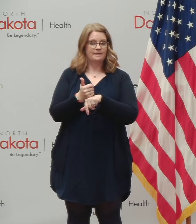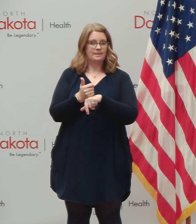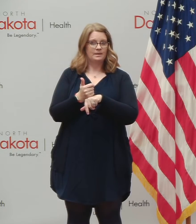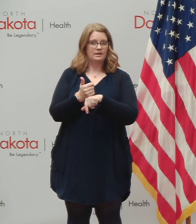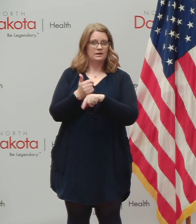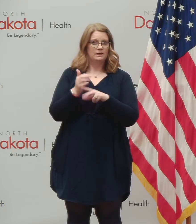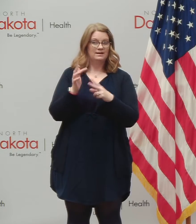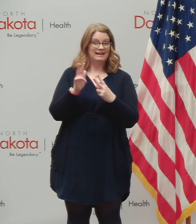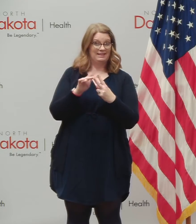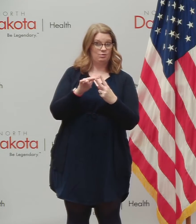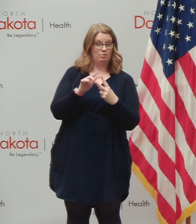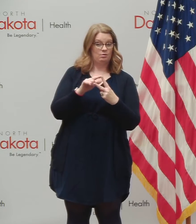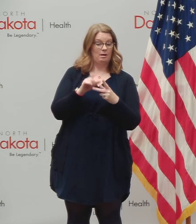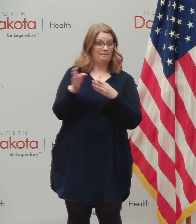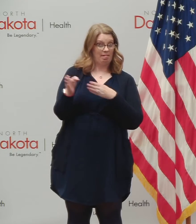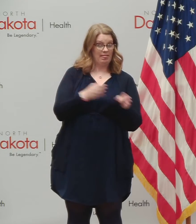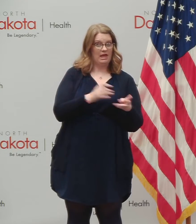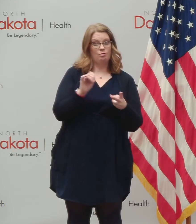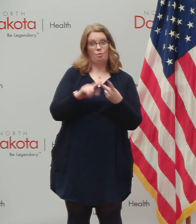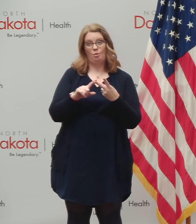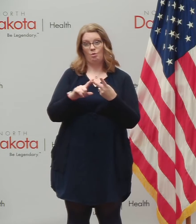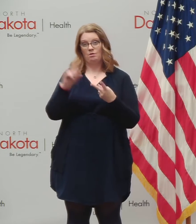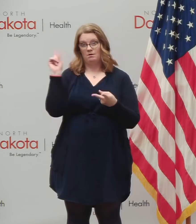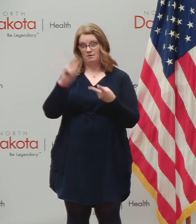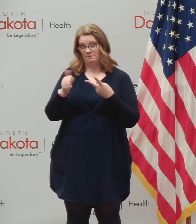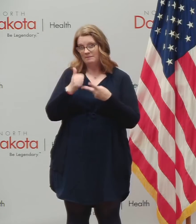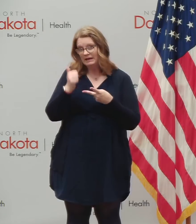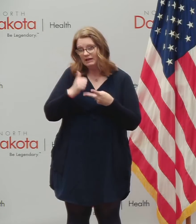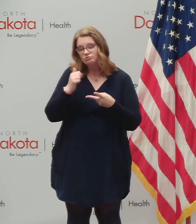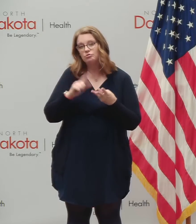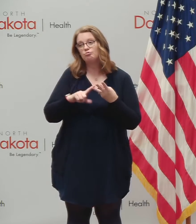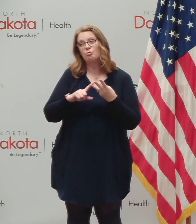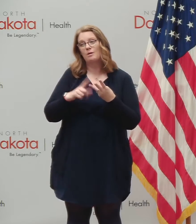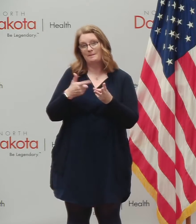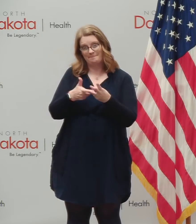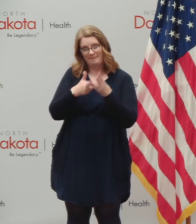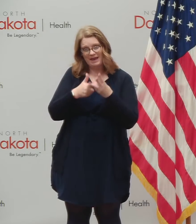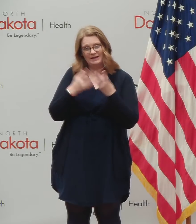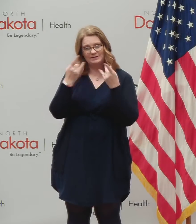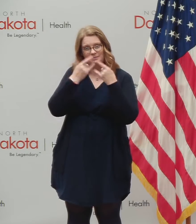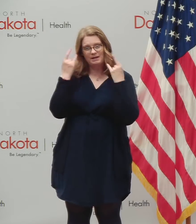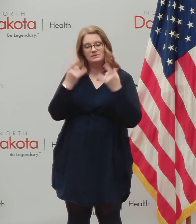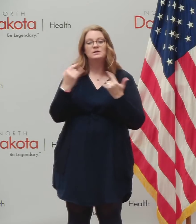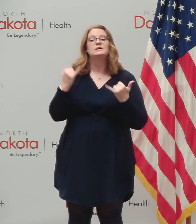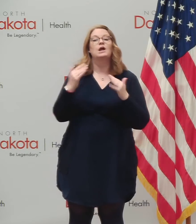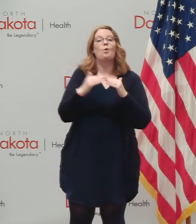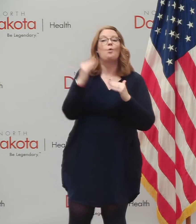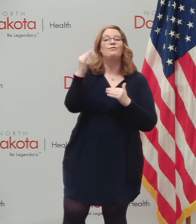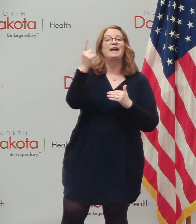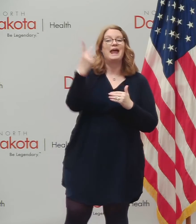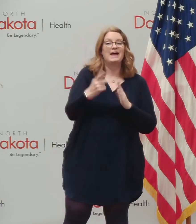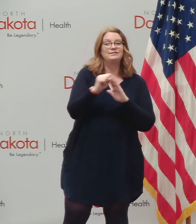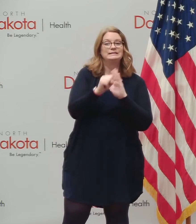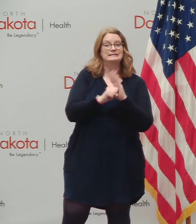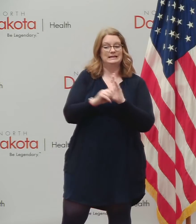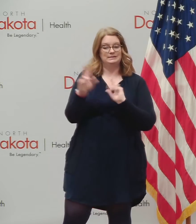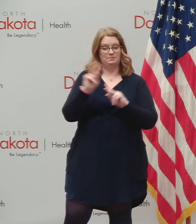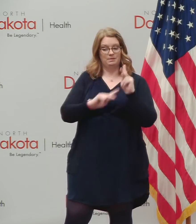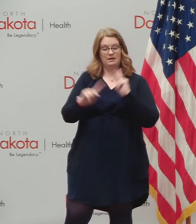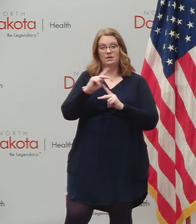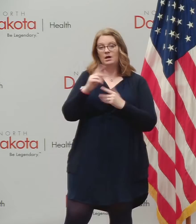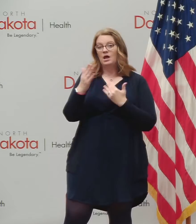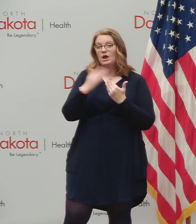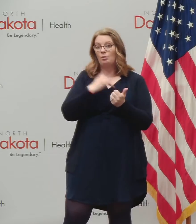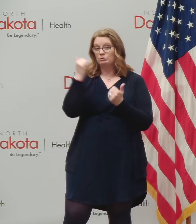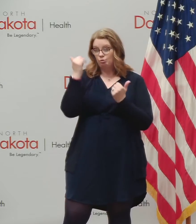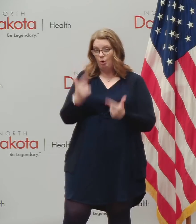either strategies or mitigation or mandates related to mask. We now have over half the state's population and nearly all of our metro